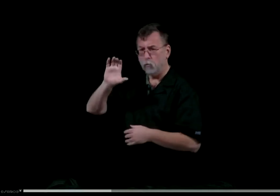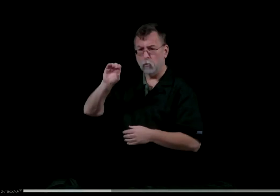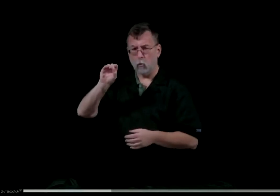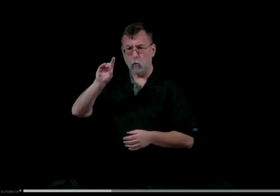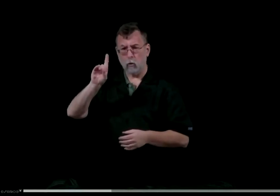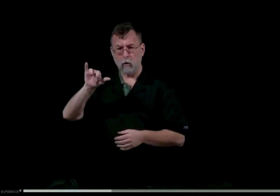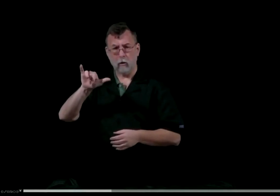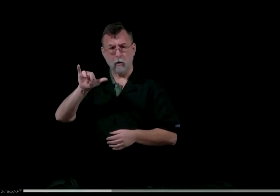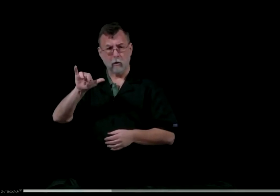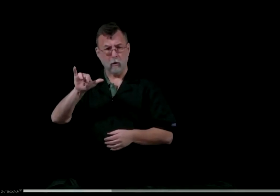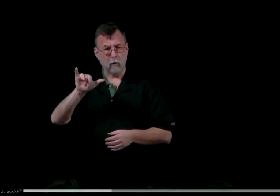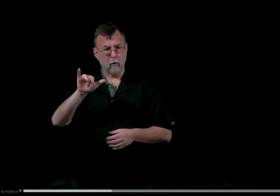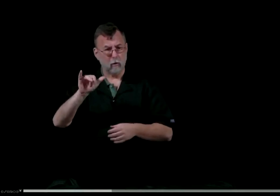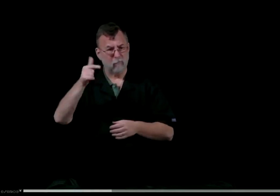Remember last week, Cody?